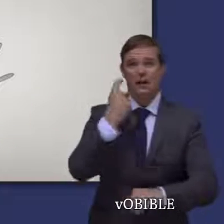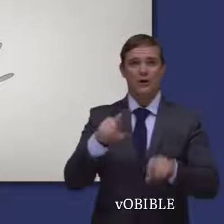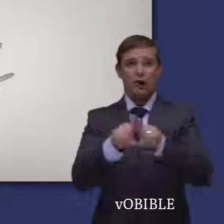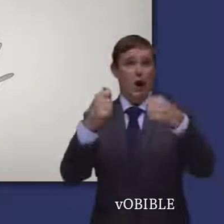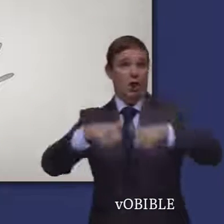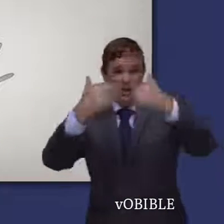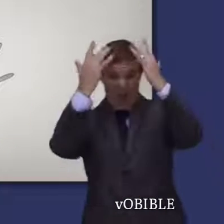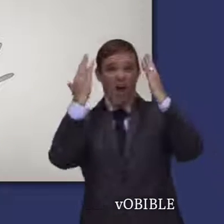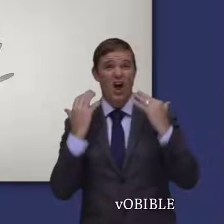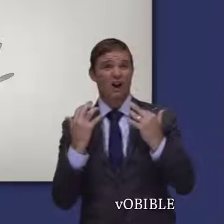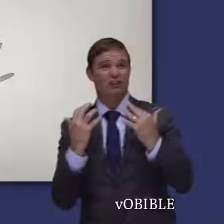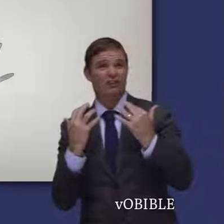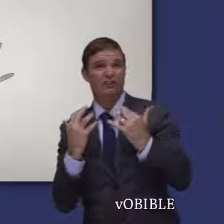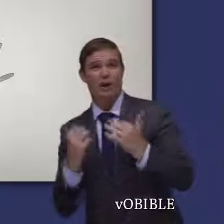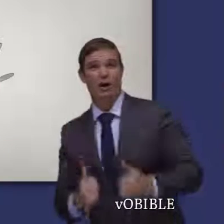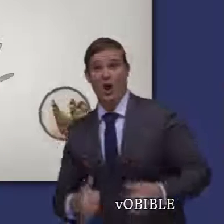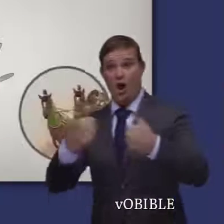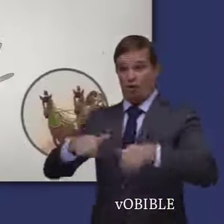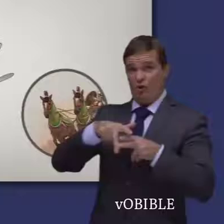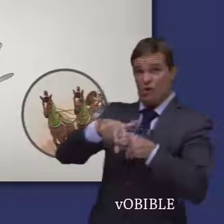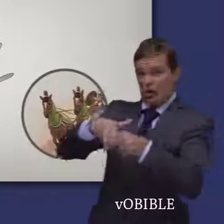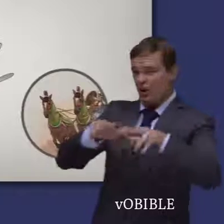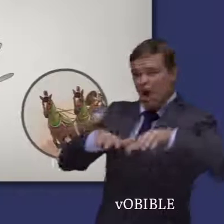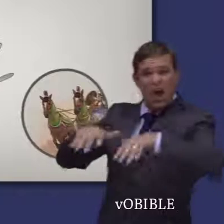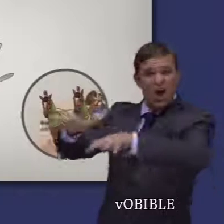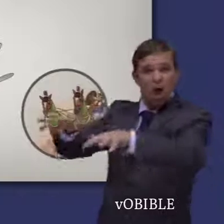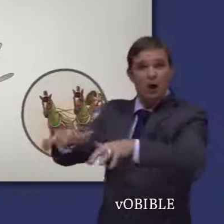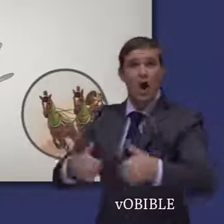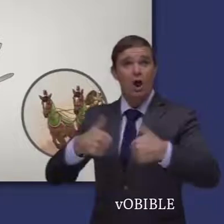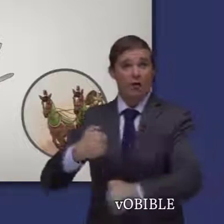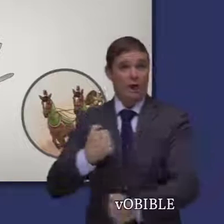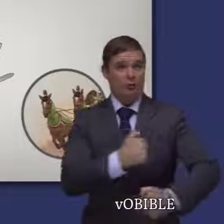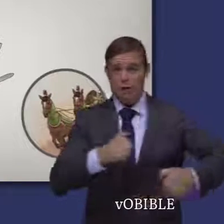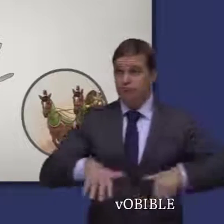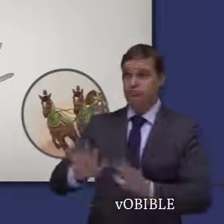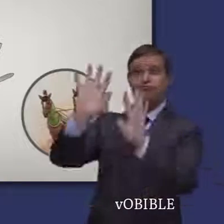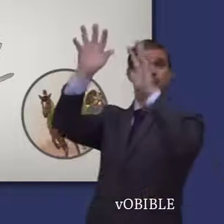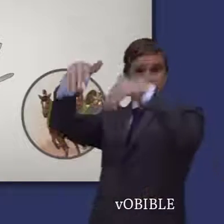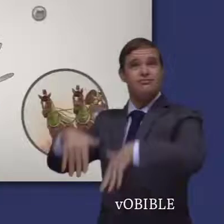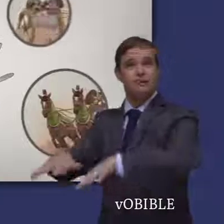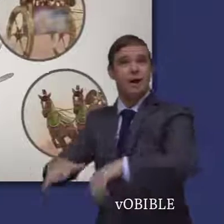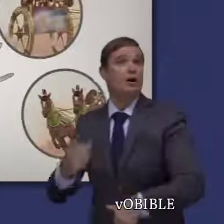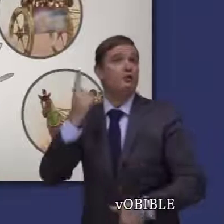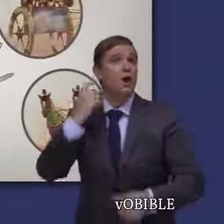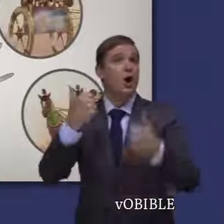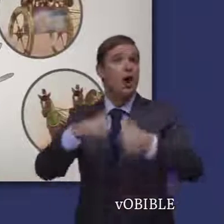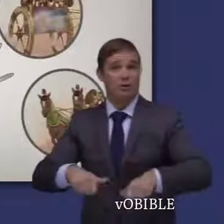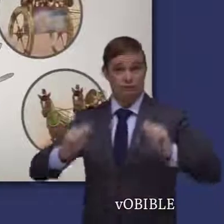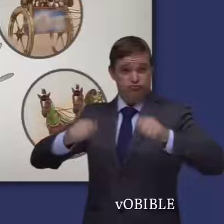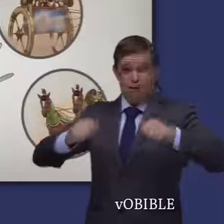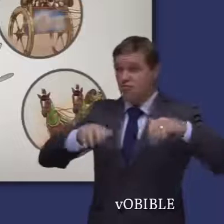locusts have teeth like those of a lion. They run like horses, scale walls like soldiers, and sound